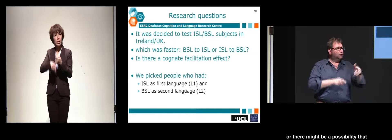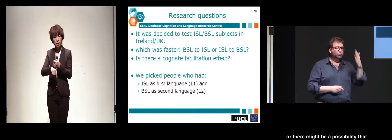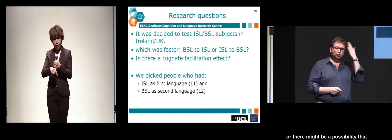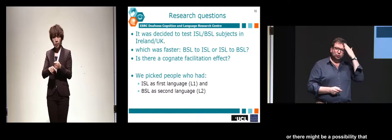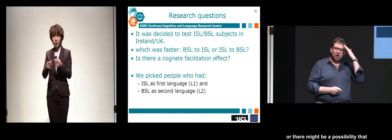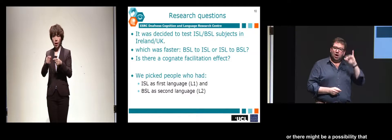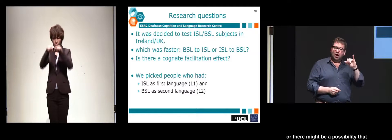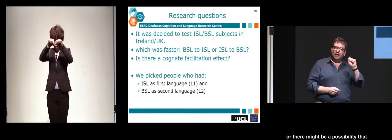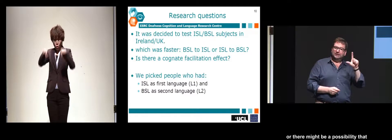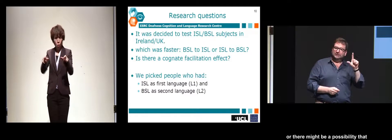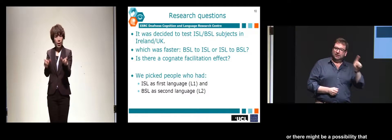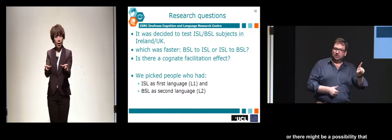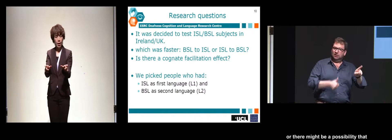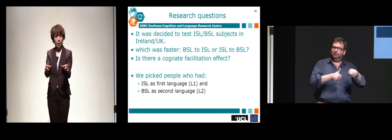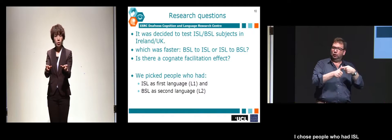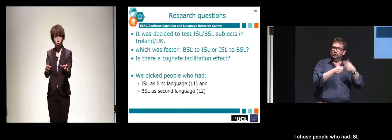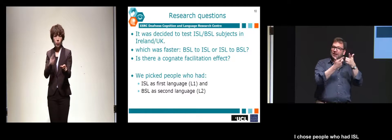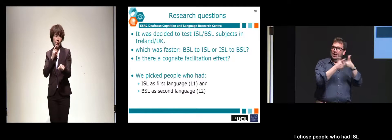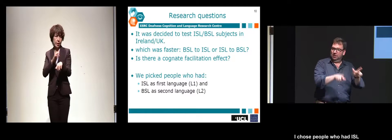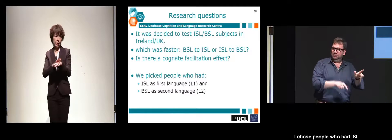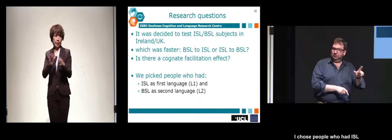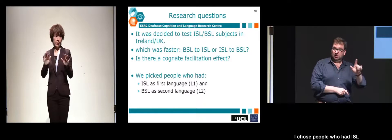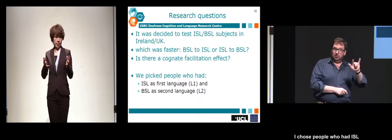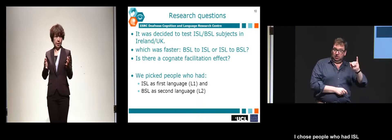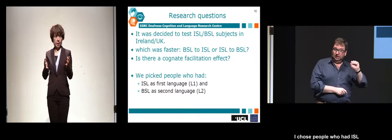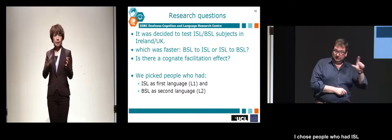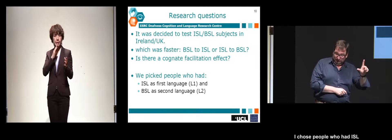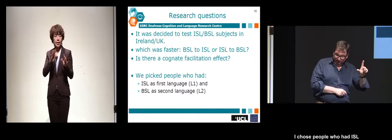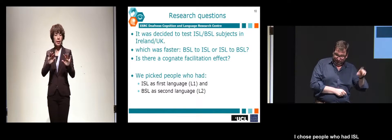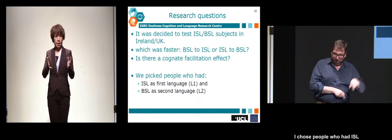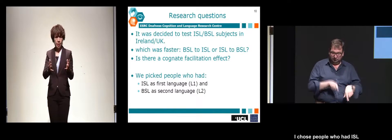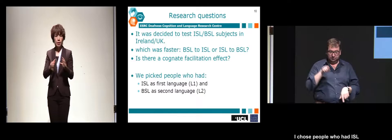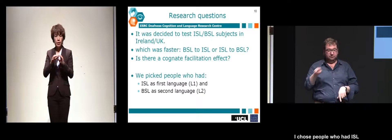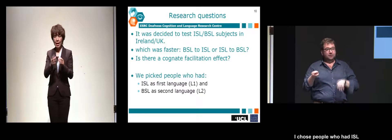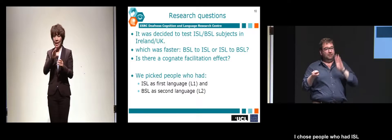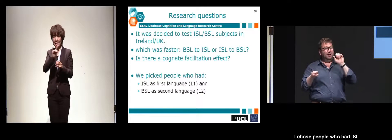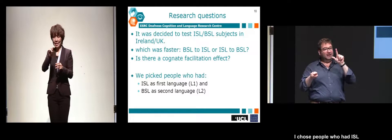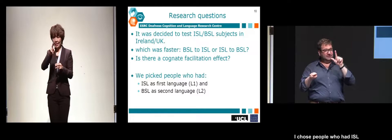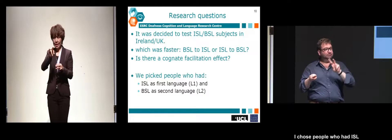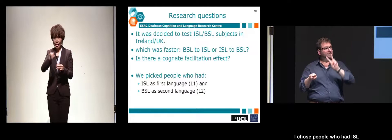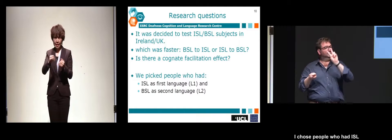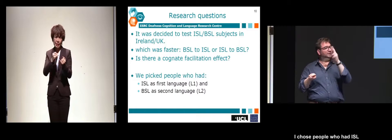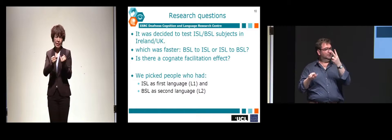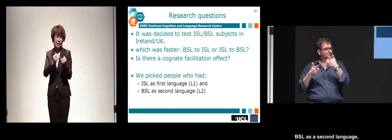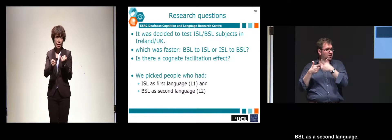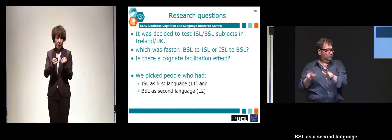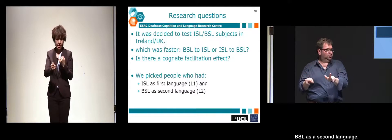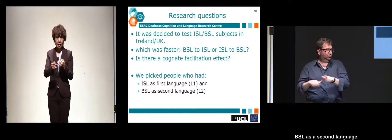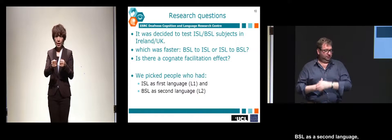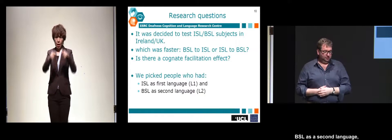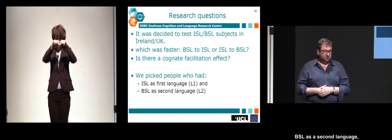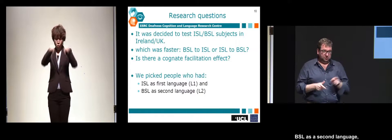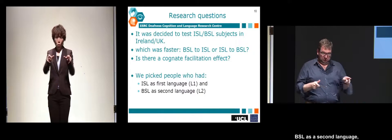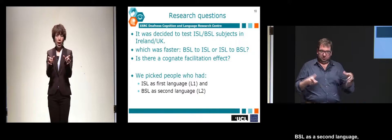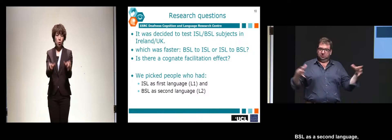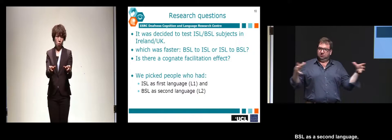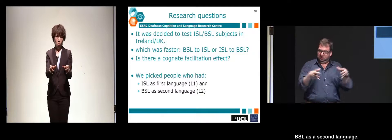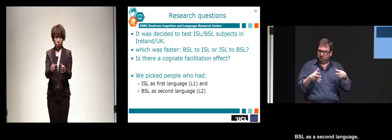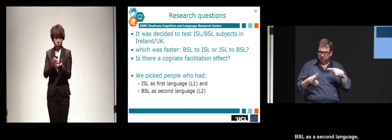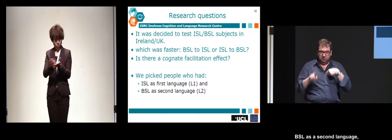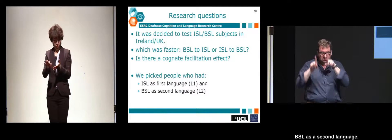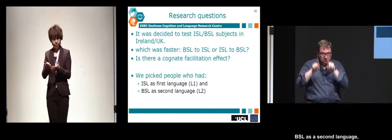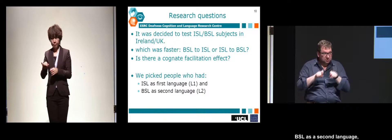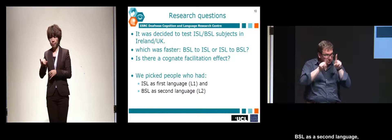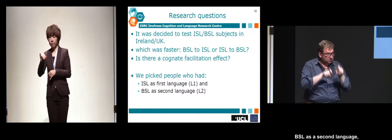pseudocognates. So I chose people who had ISL as a first language and BSL as a second